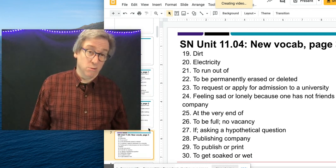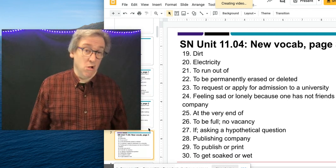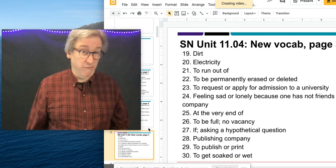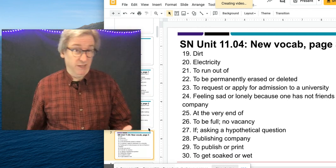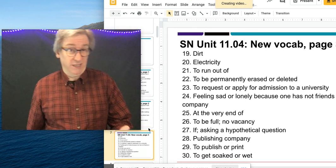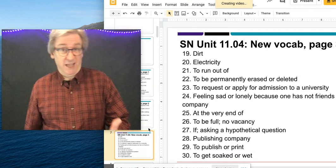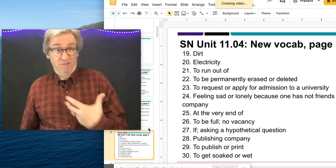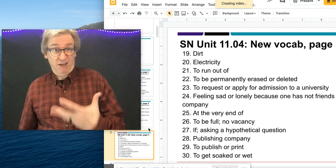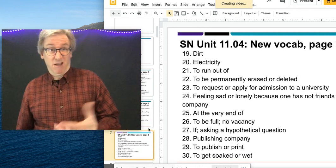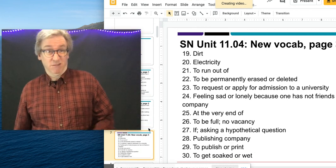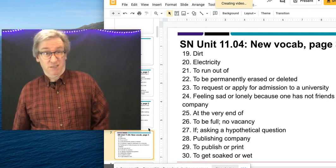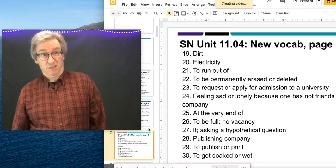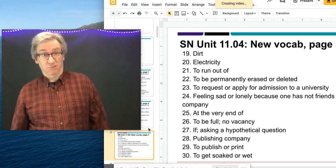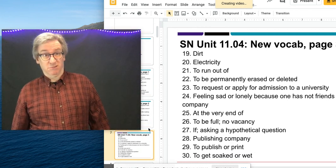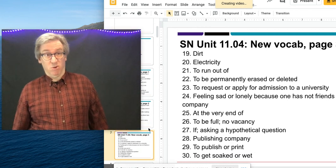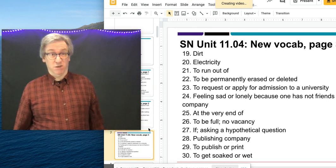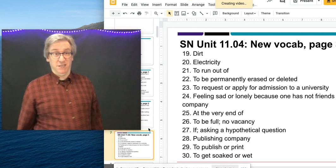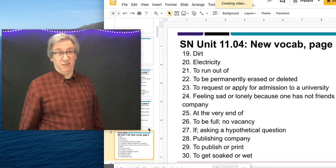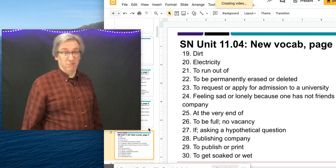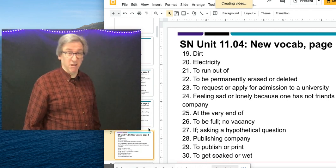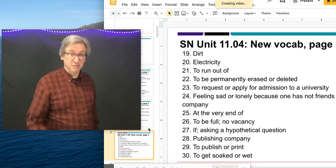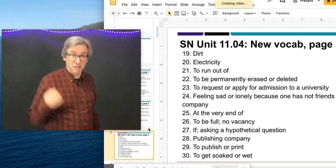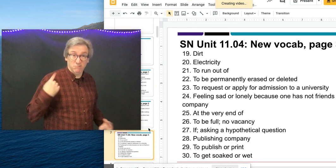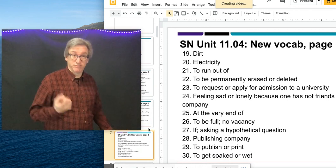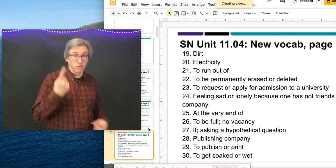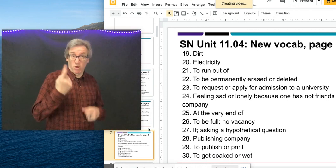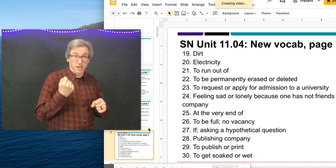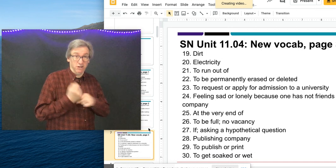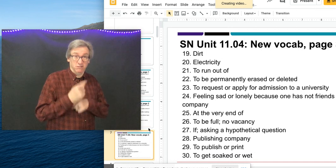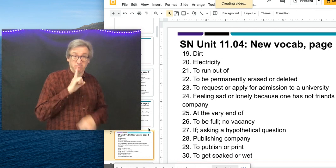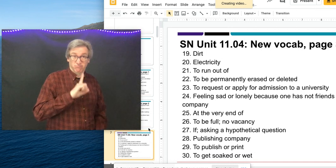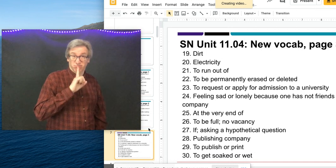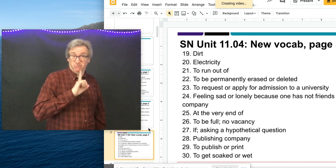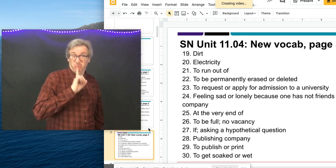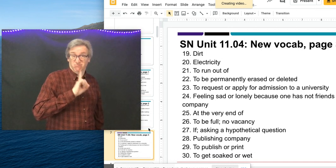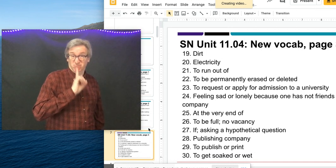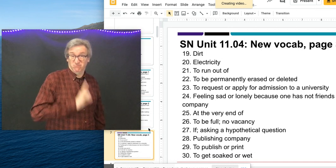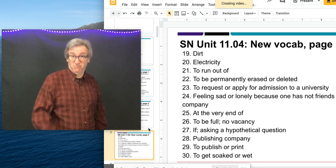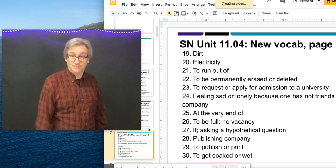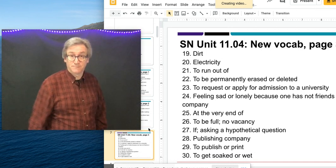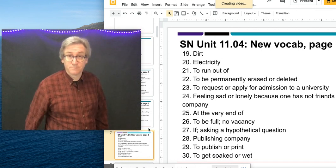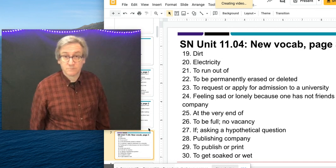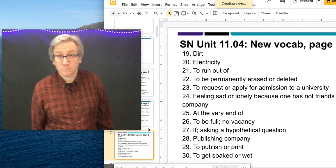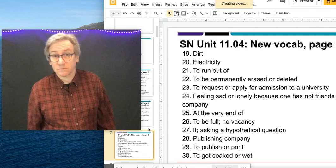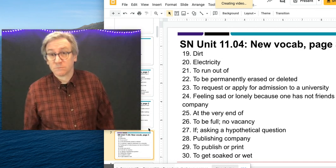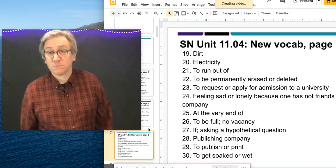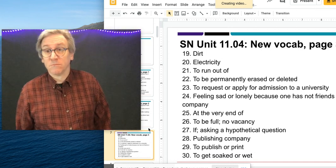I know we're all feeling that right now with this whole quarantine thing, right? So 1 year